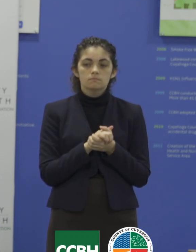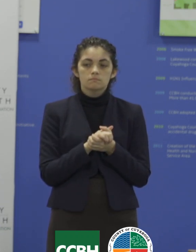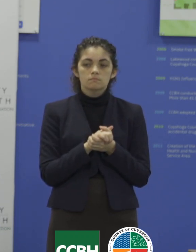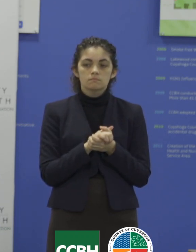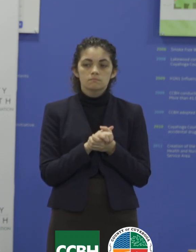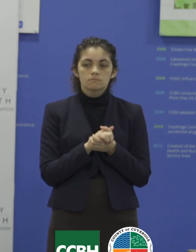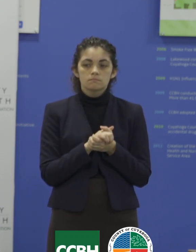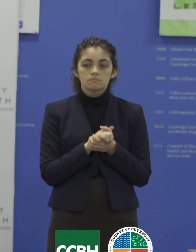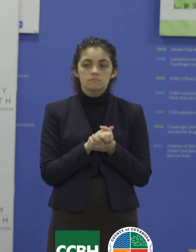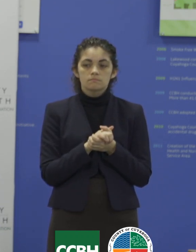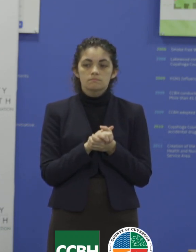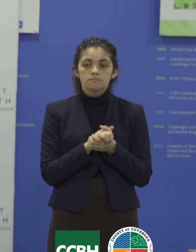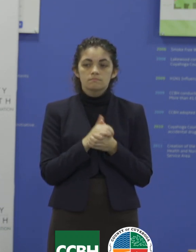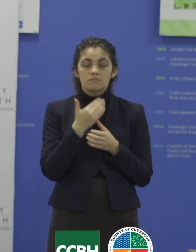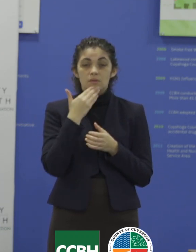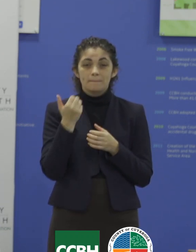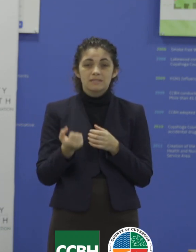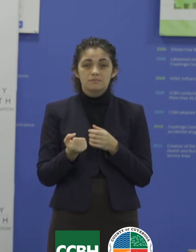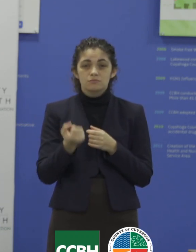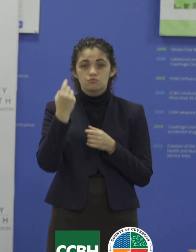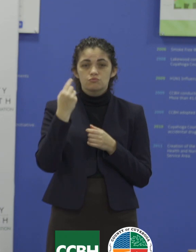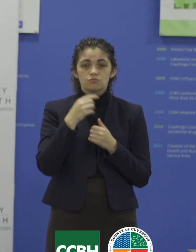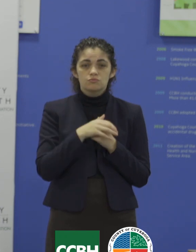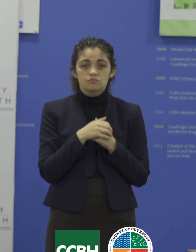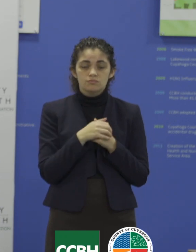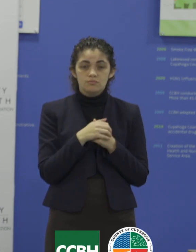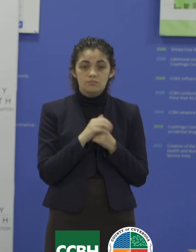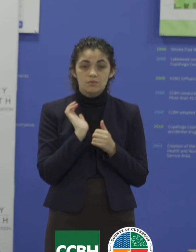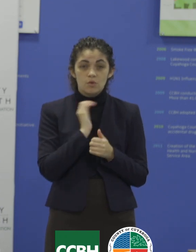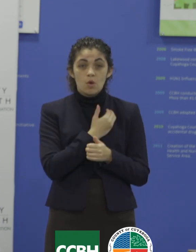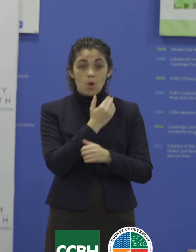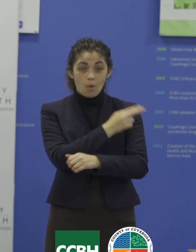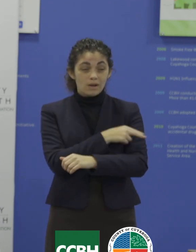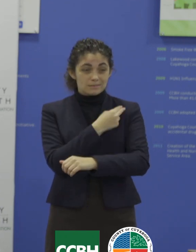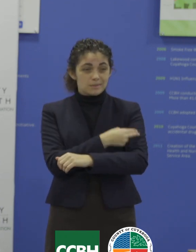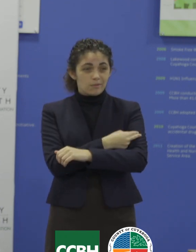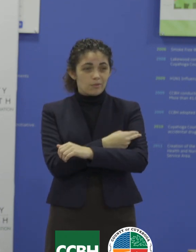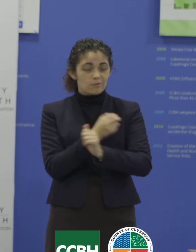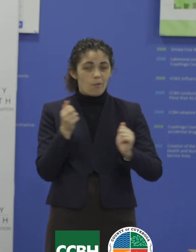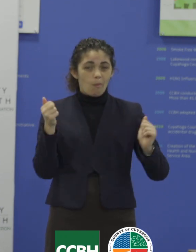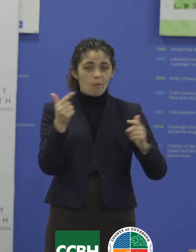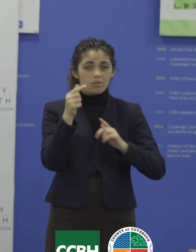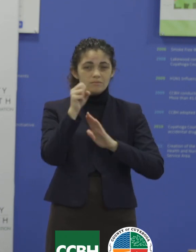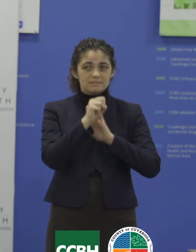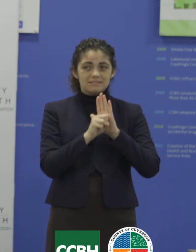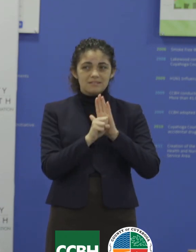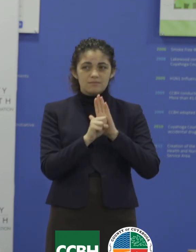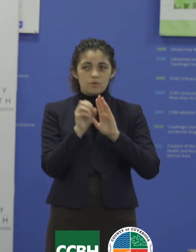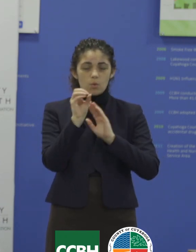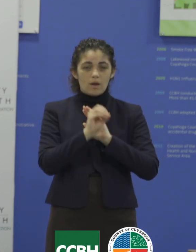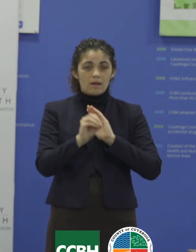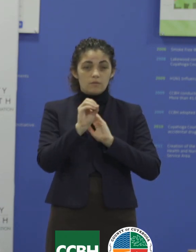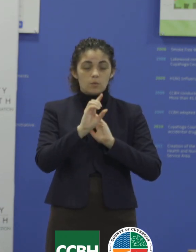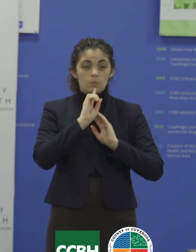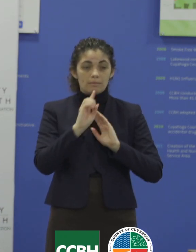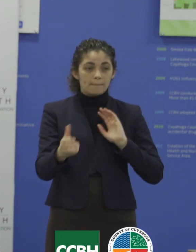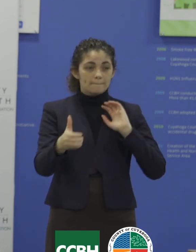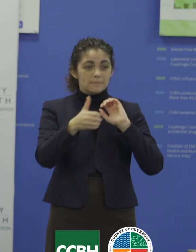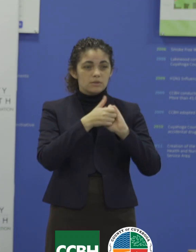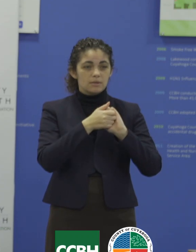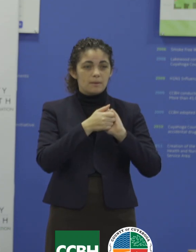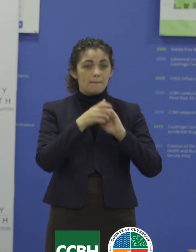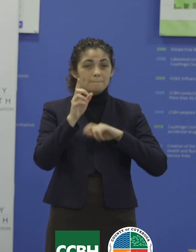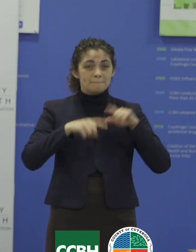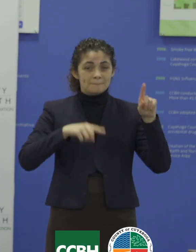that the best way to describe that is that our hospital systems throughout the state of Ohio have large reaches. Many have